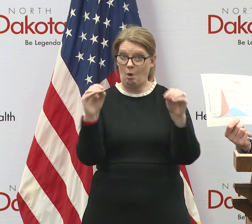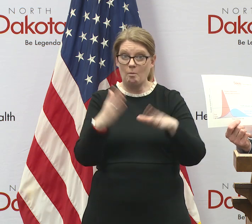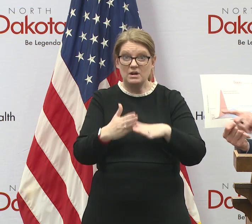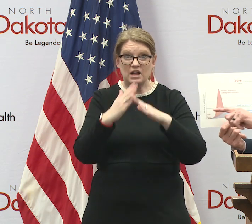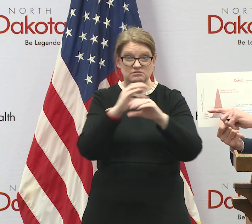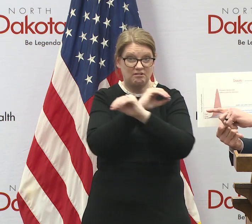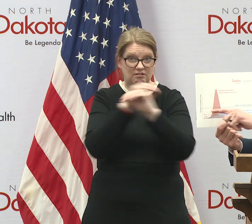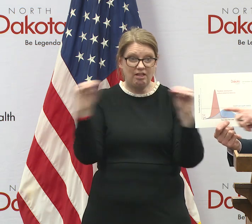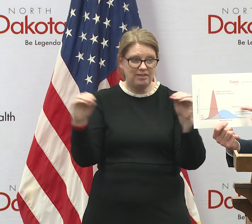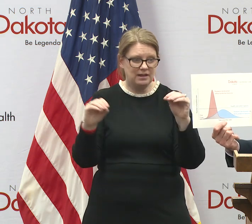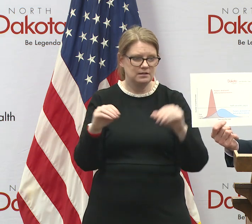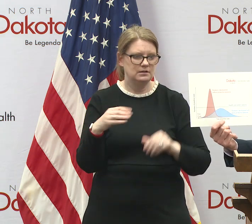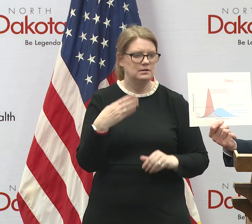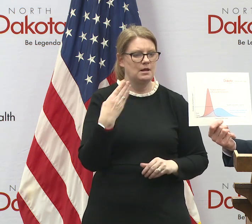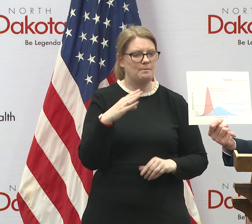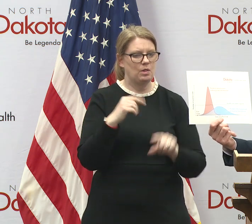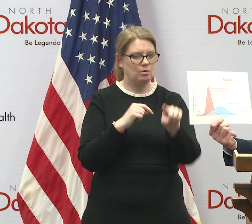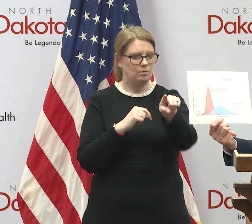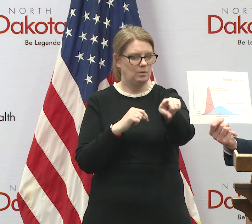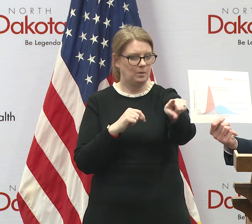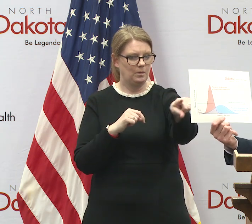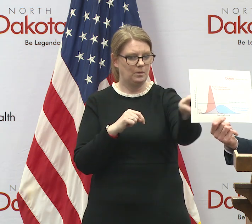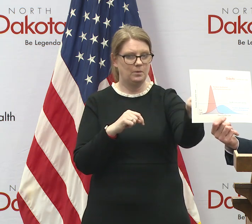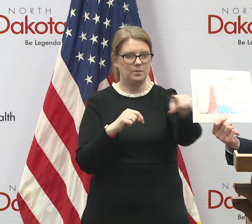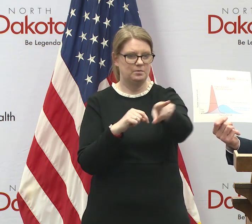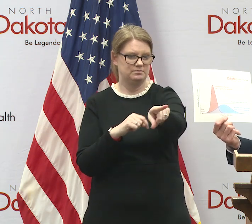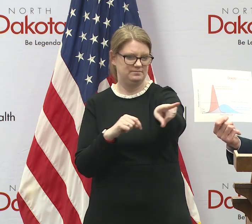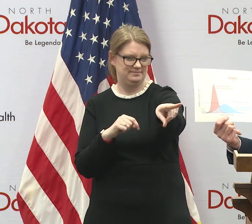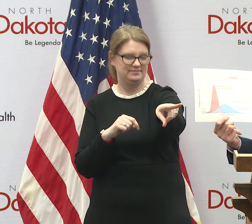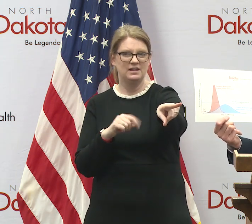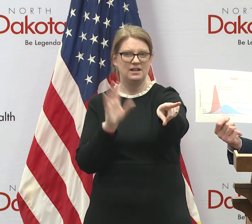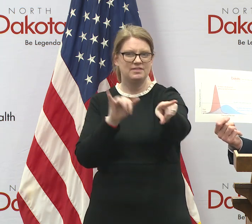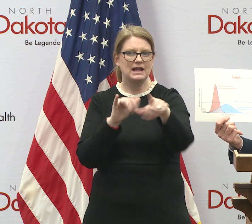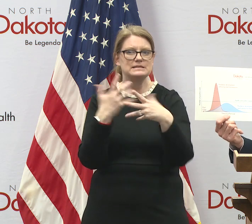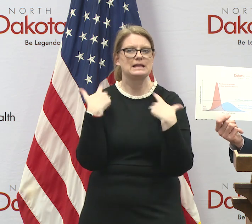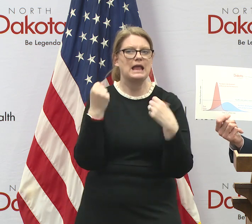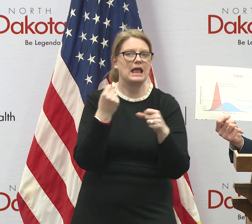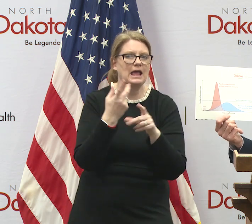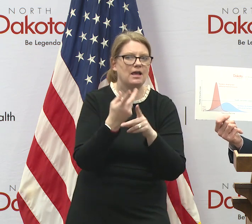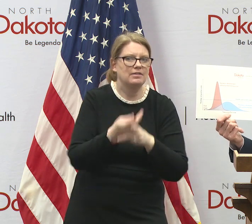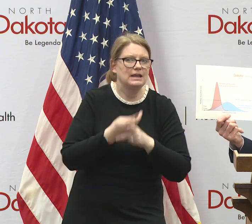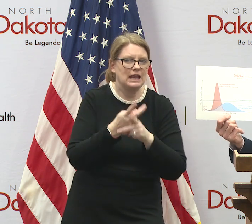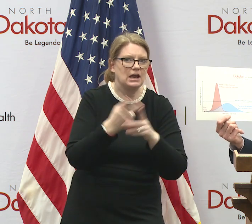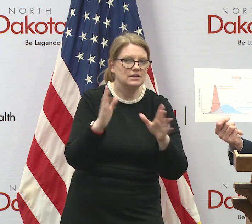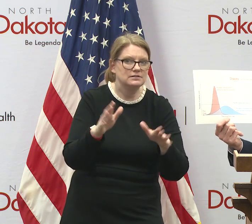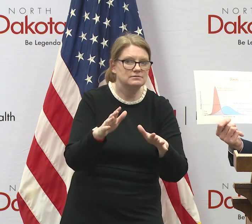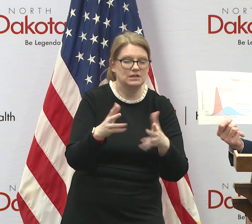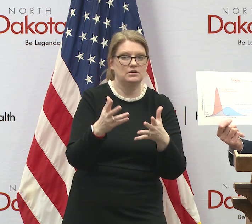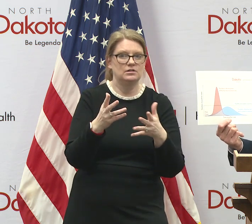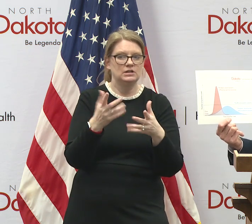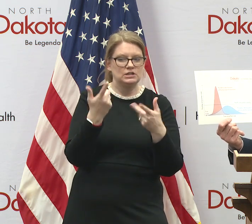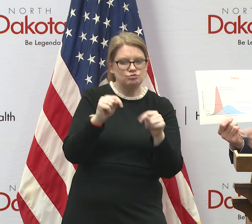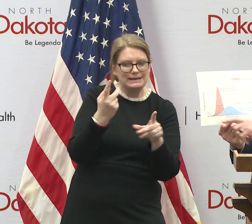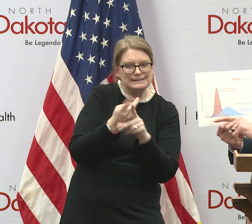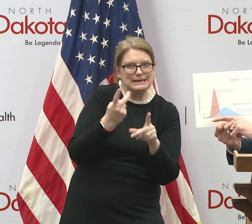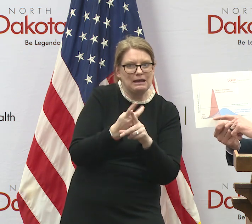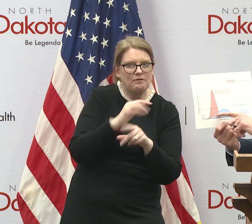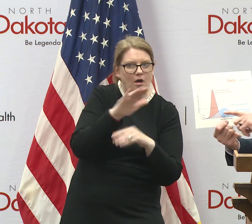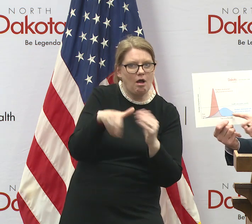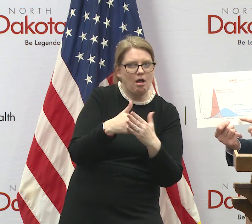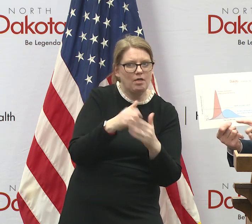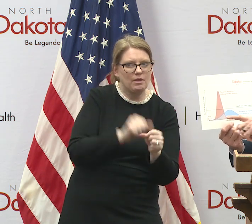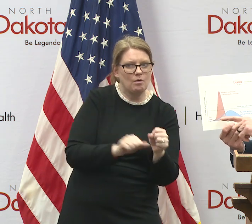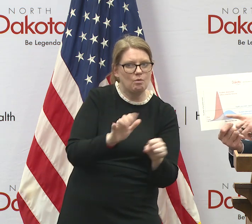measures. The blue line that comes across is the healthcare delivery system capacity for dealing with COVID cases. And